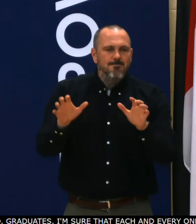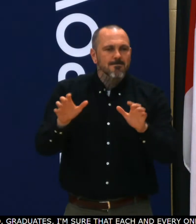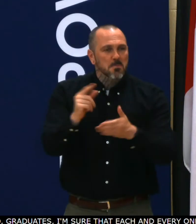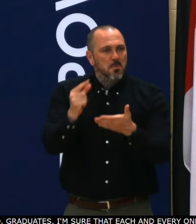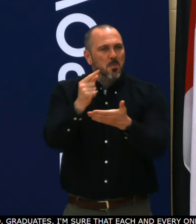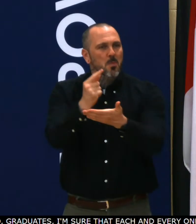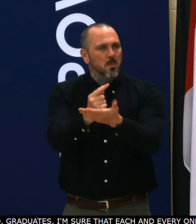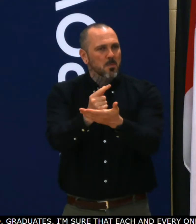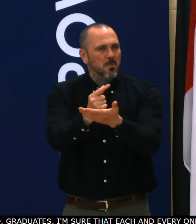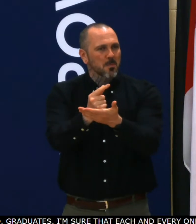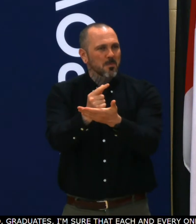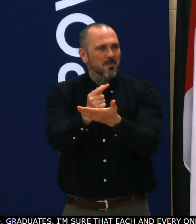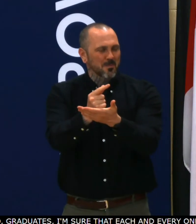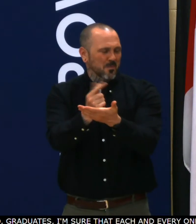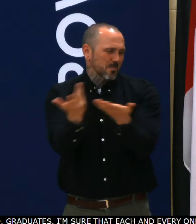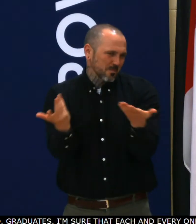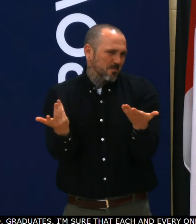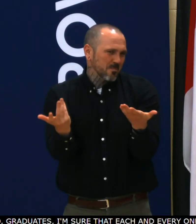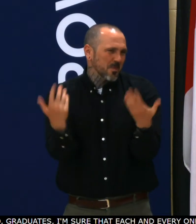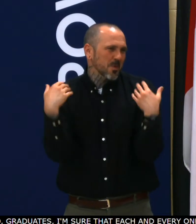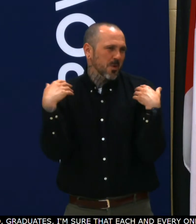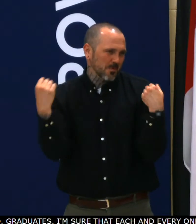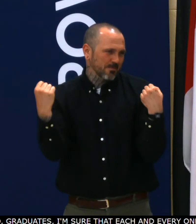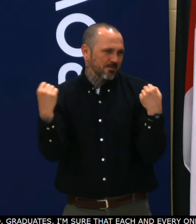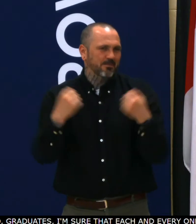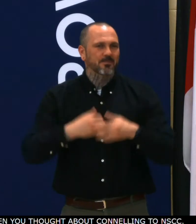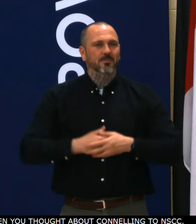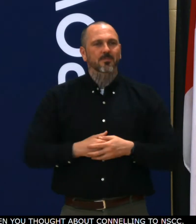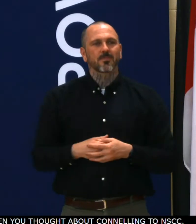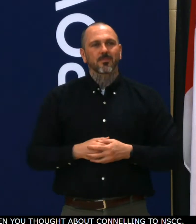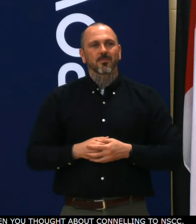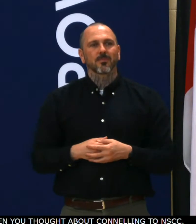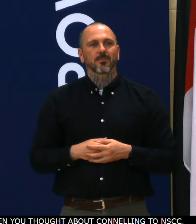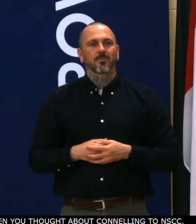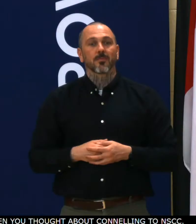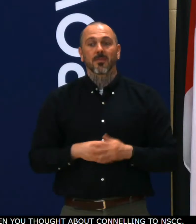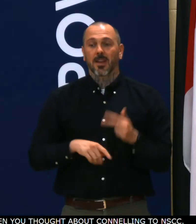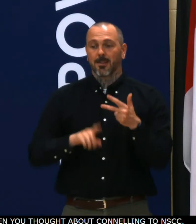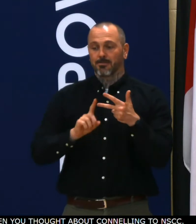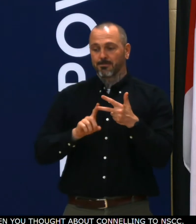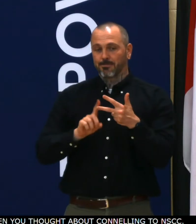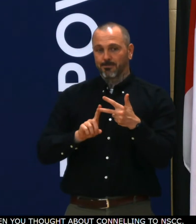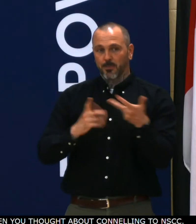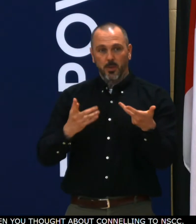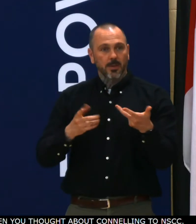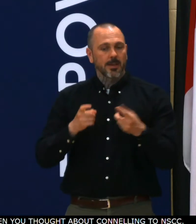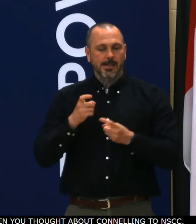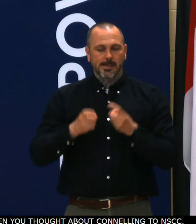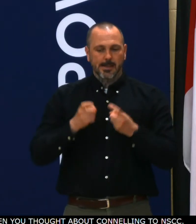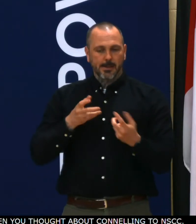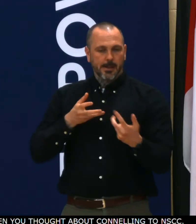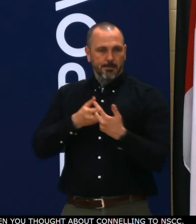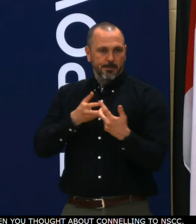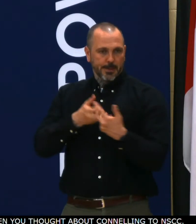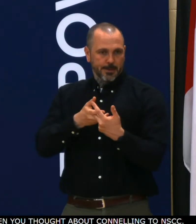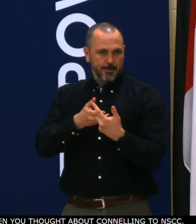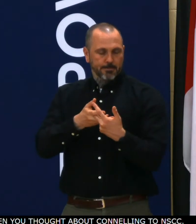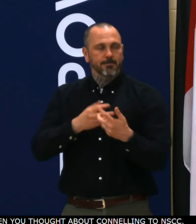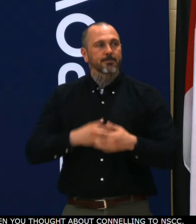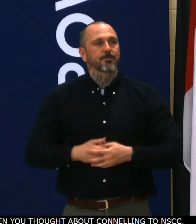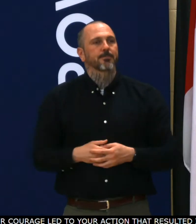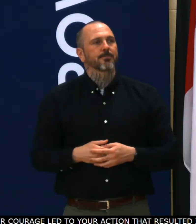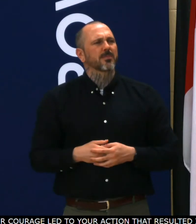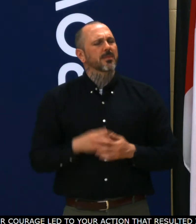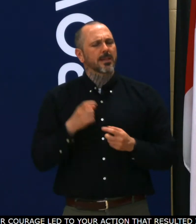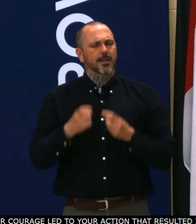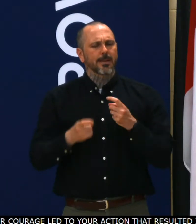And the third area that I believe we need to focus on to prepare for the opportunities of tomorrow is adaptability. Now, what is adaptability?